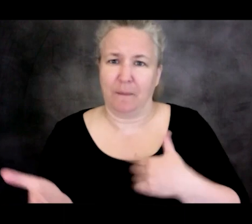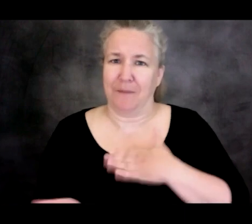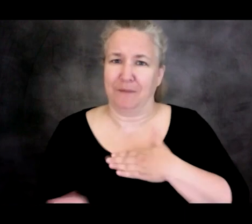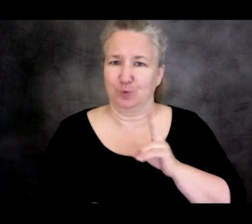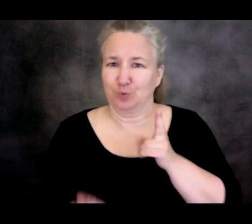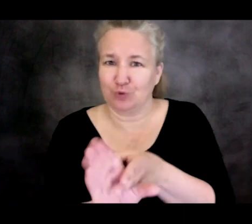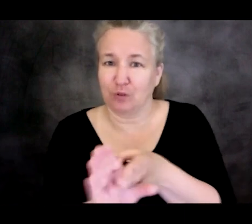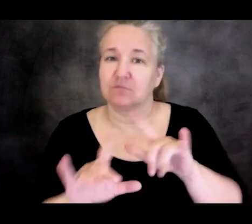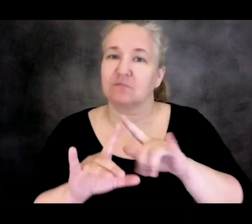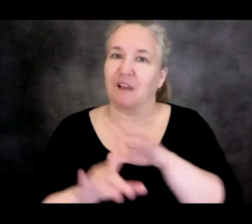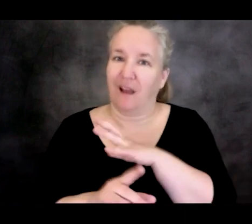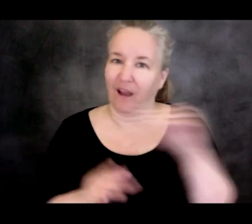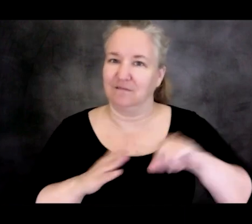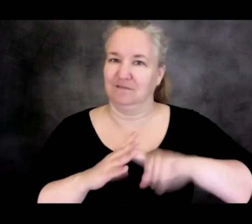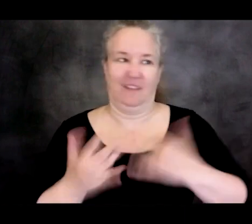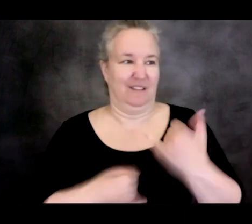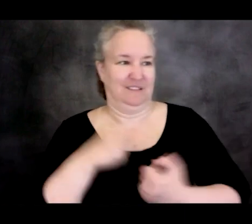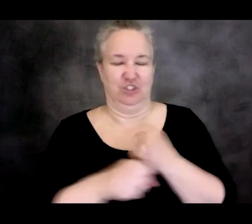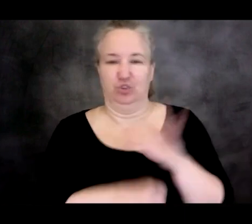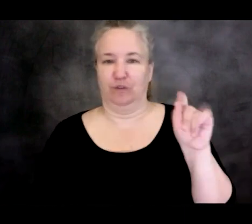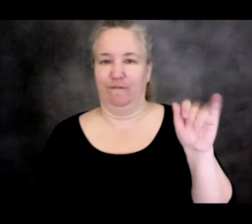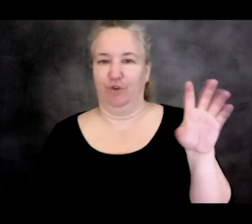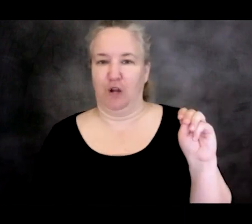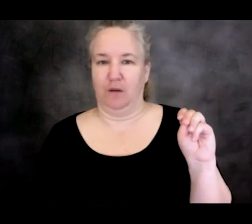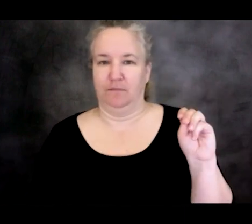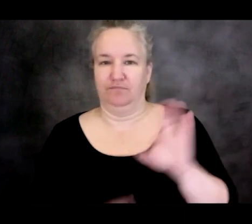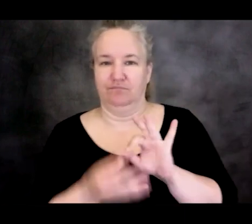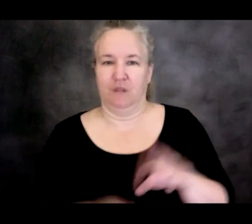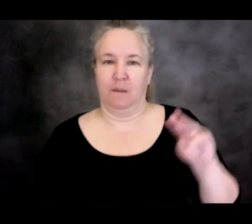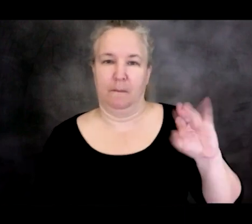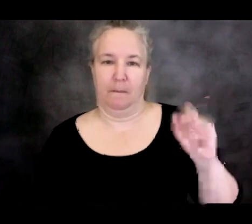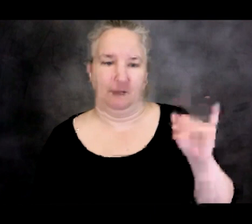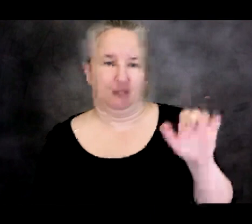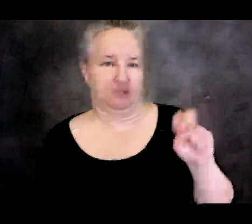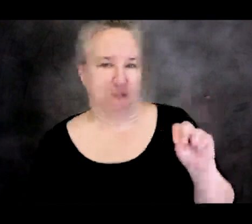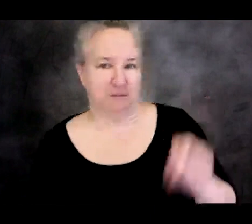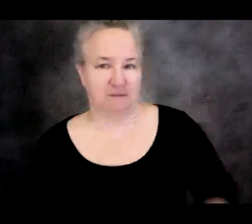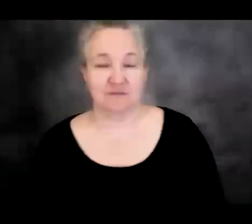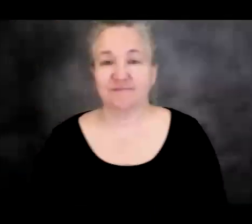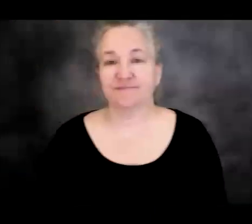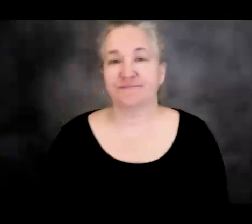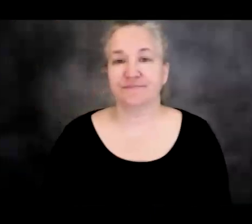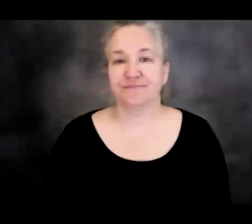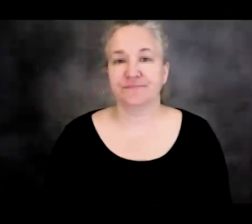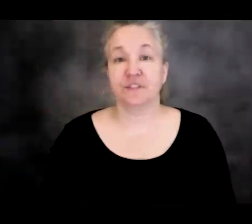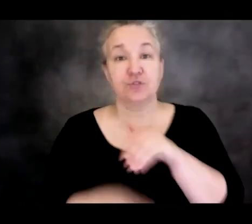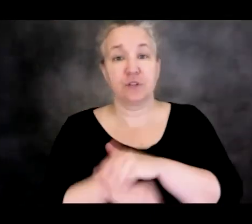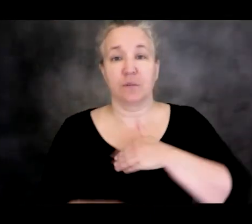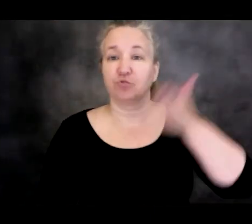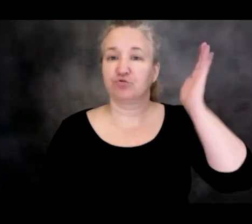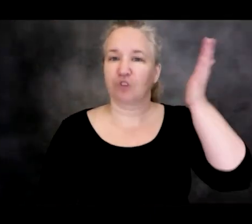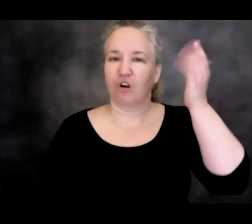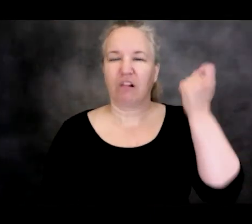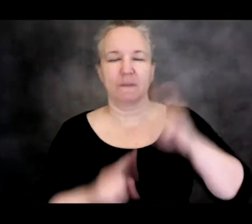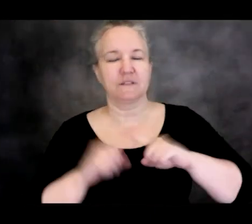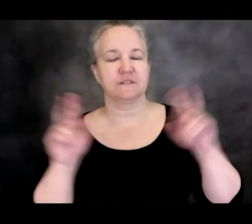off this year's Forum on Migration. So my talk tonight is a slightly different